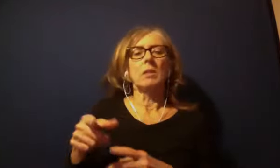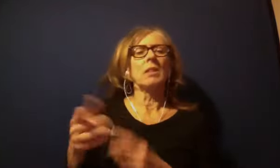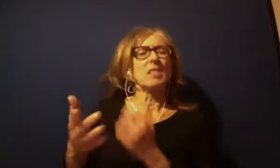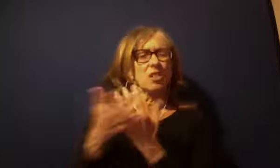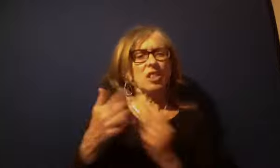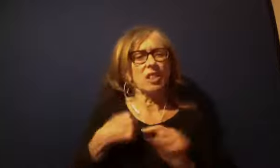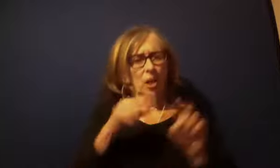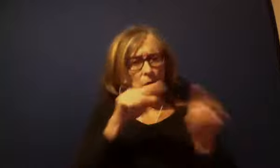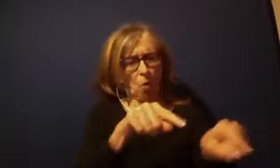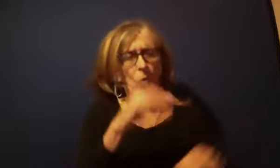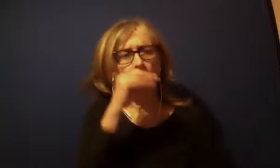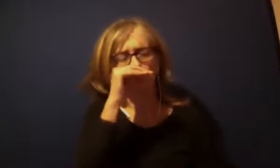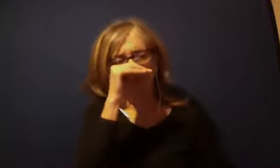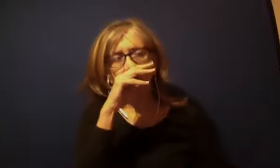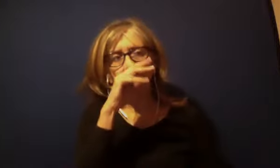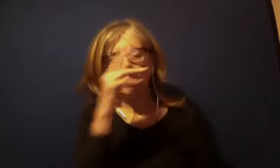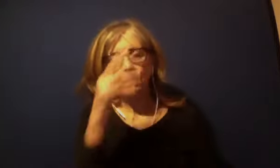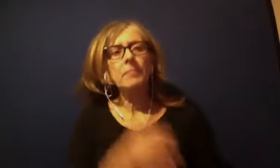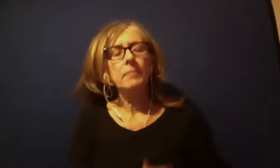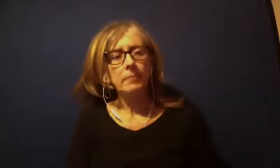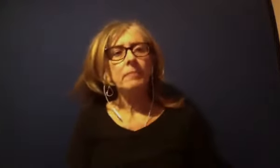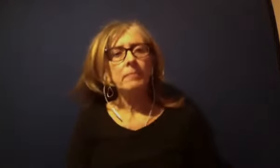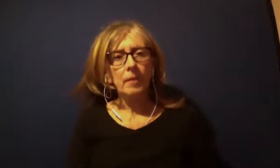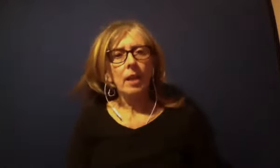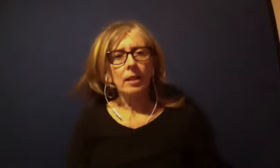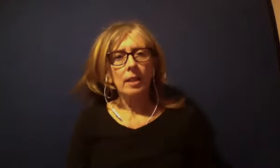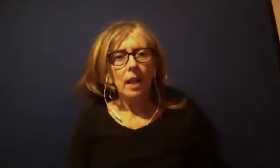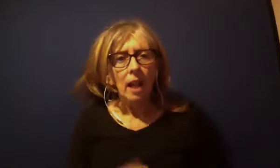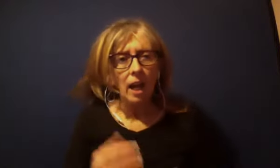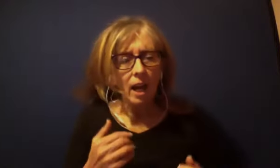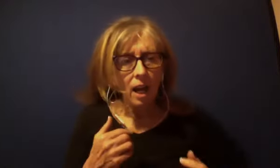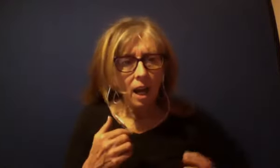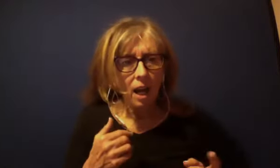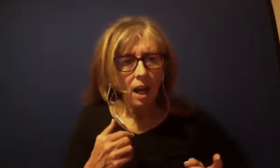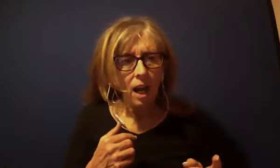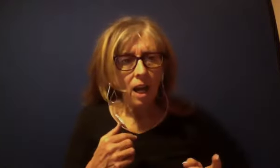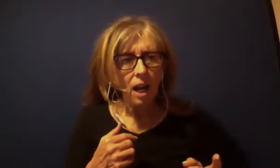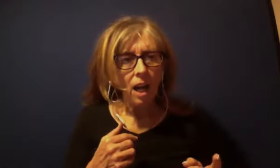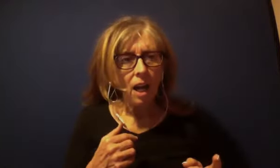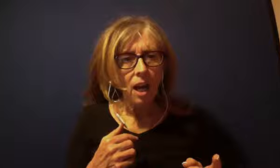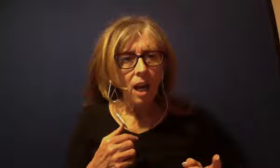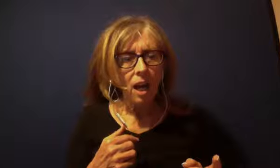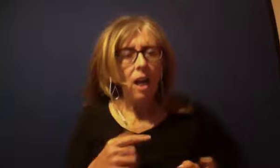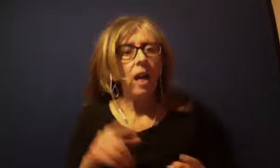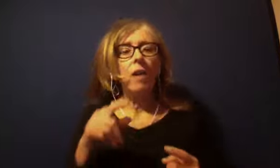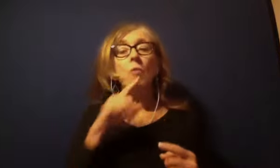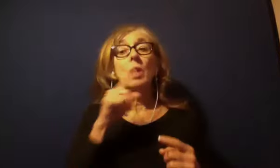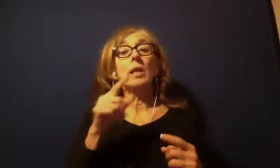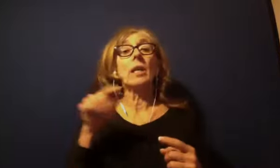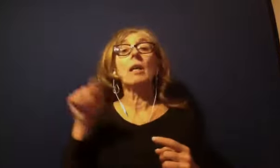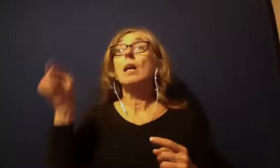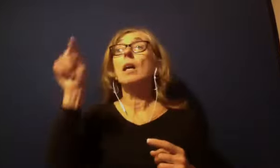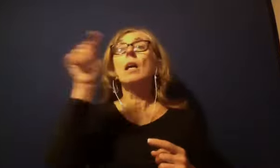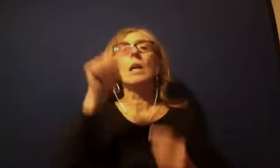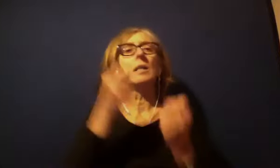it's incredible the work that my sponsor does, and my grand sponsor and great grand sponsor, in terms of the energy and the force that they have to help other people. And she invited